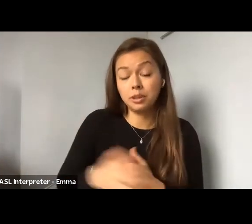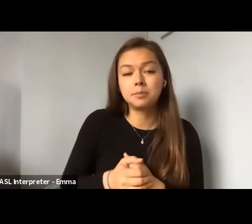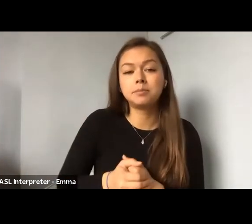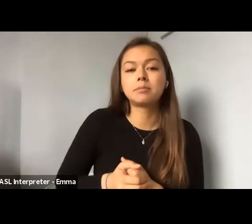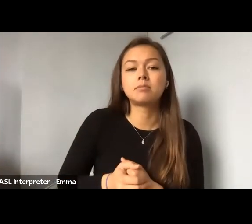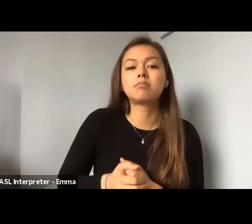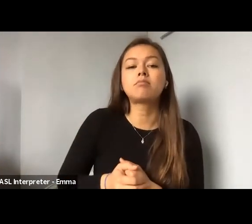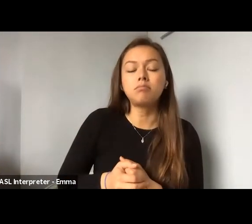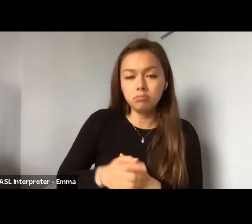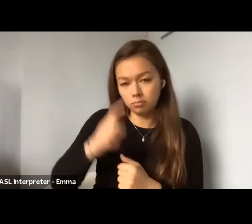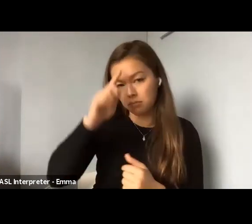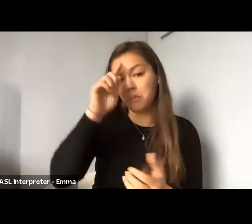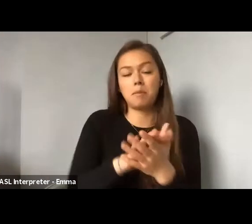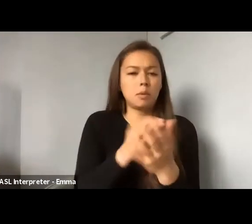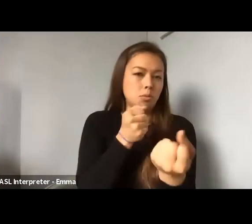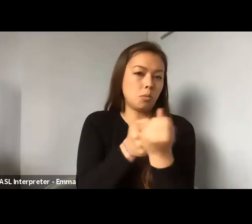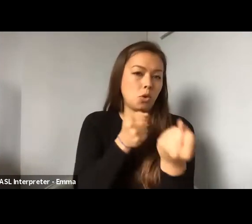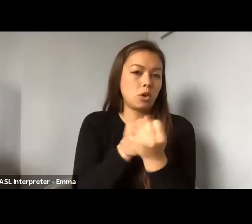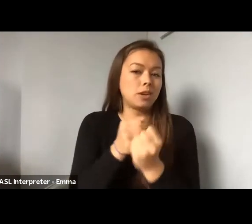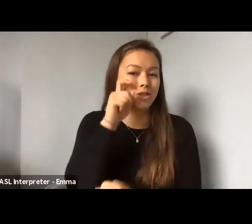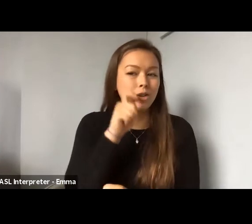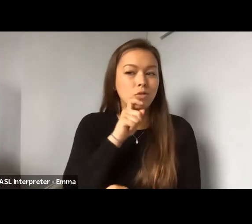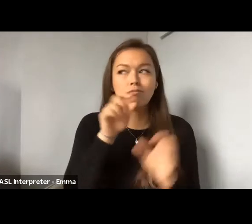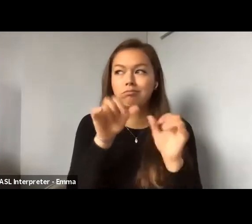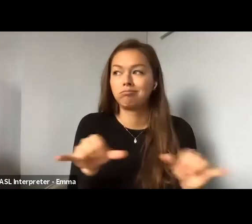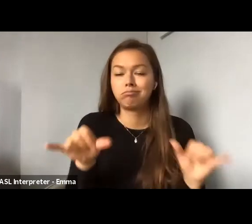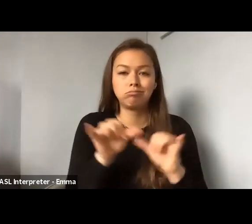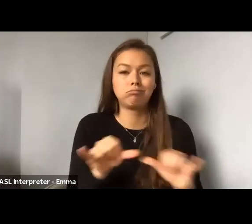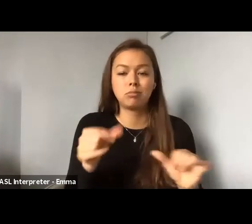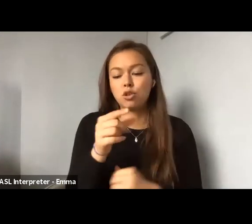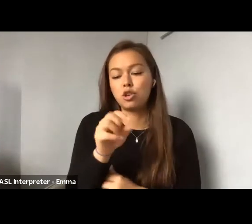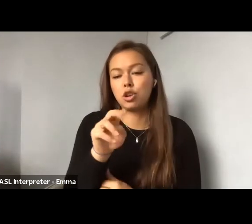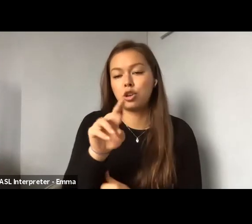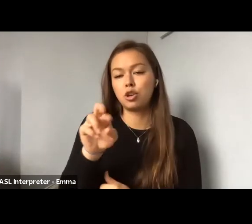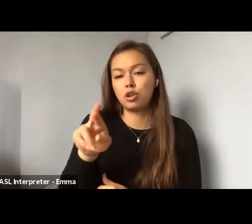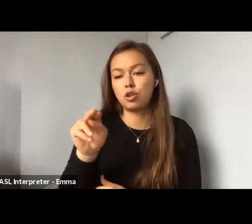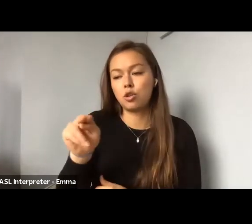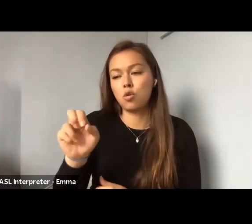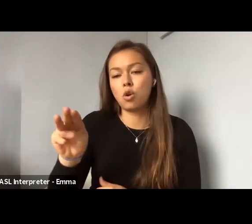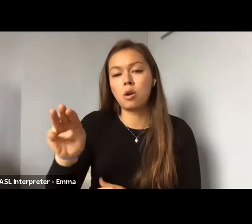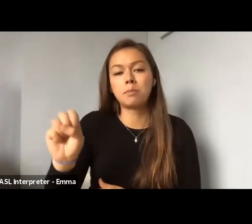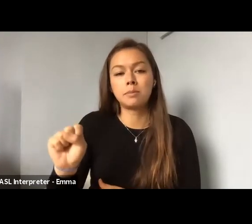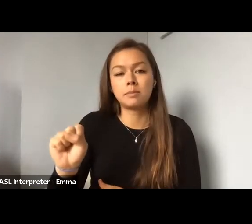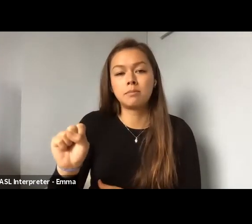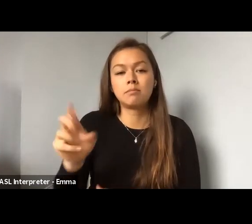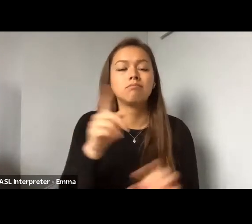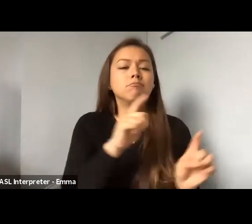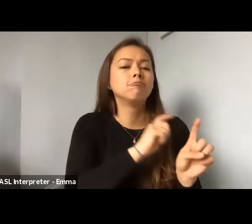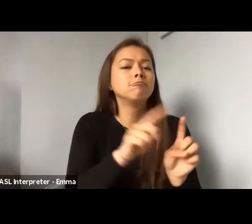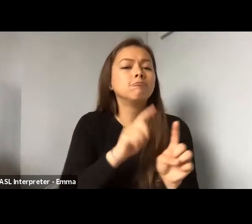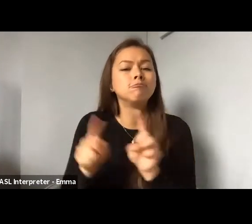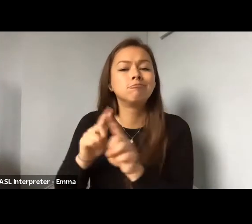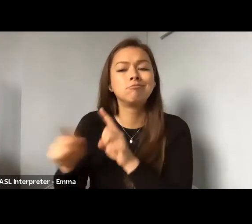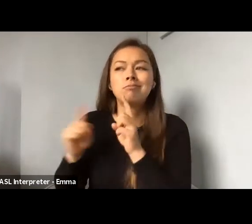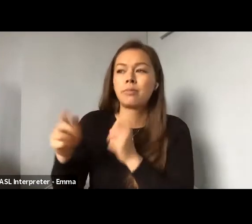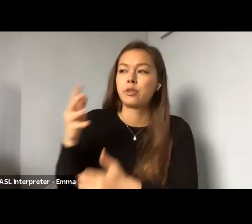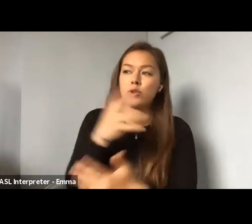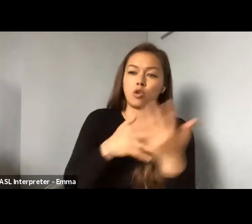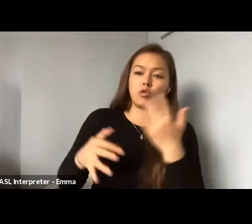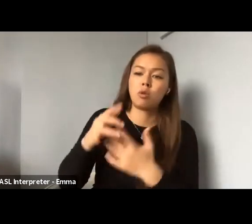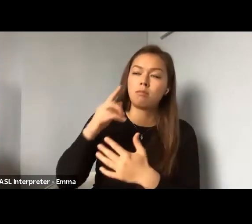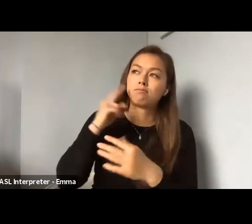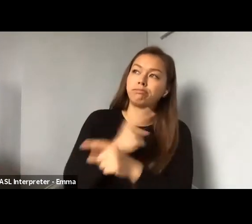subscription to gender norms. So gender-typed social scripts that emphasize male power and prescribe that men